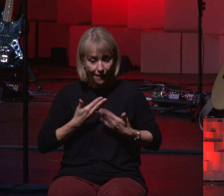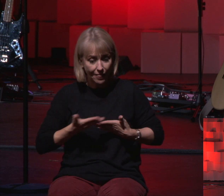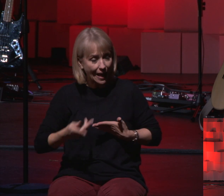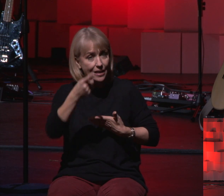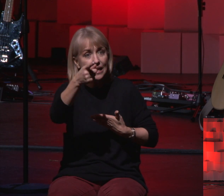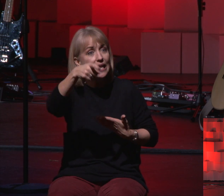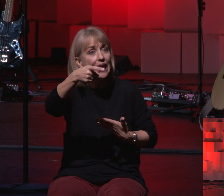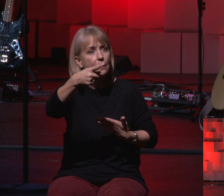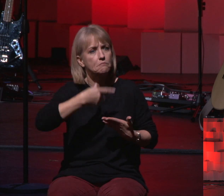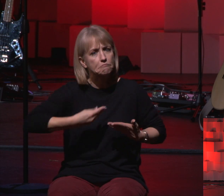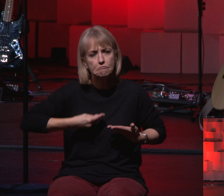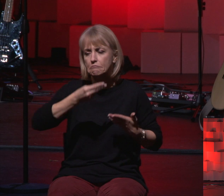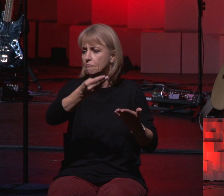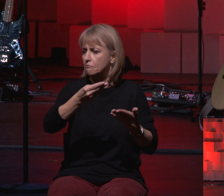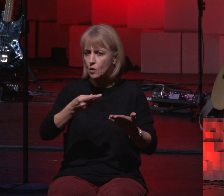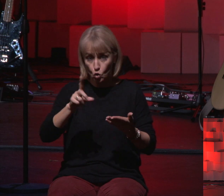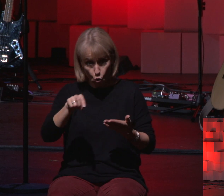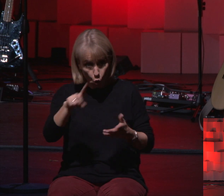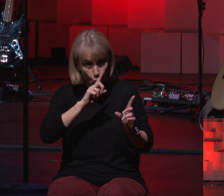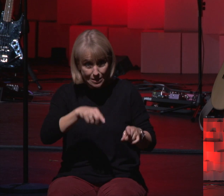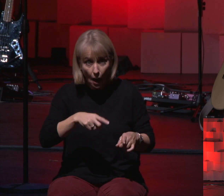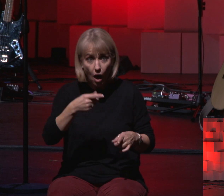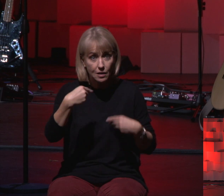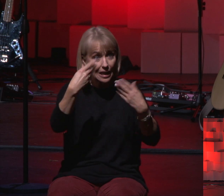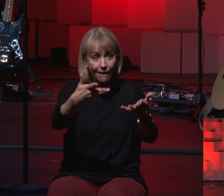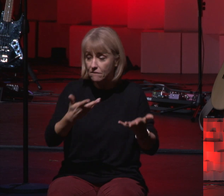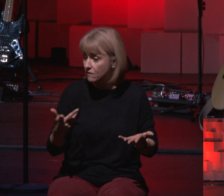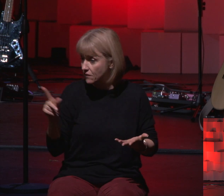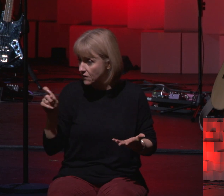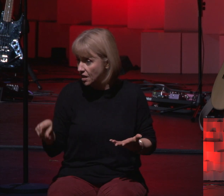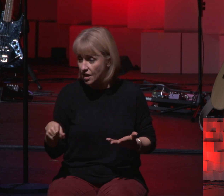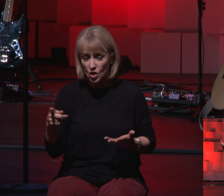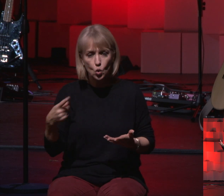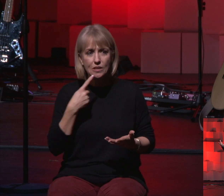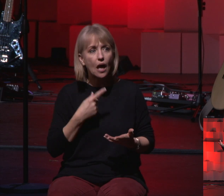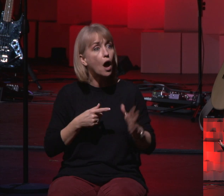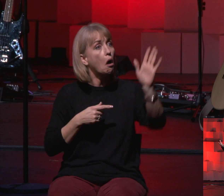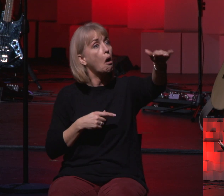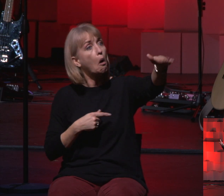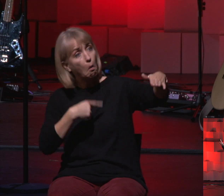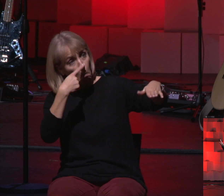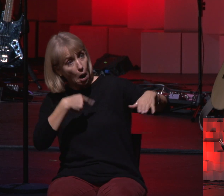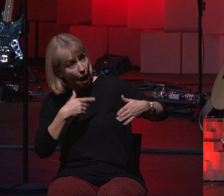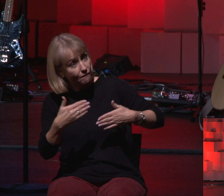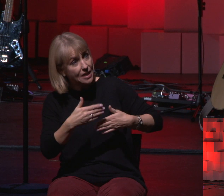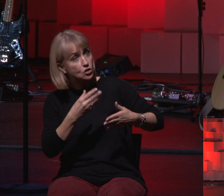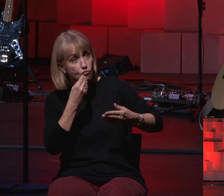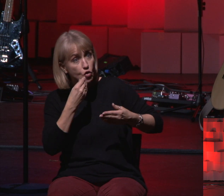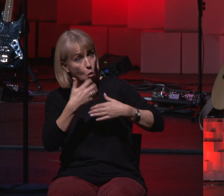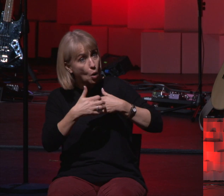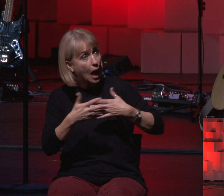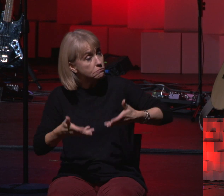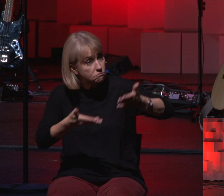you materially, how do you respond? Do you respond by saying, hey, I've got a little bit of food, I've got fish and bread, can I share